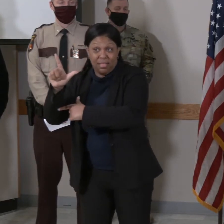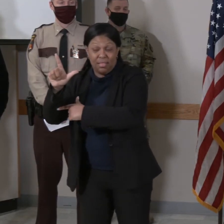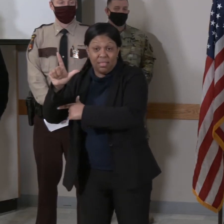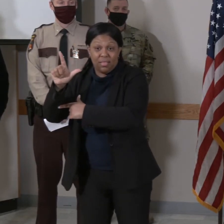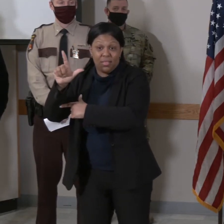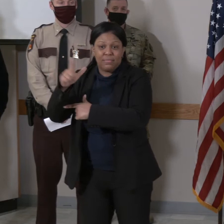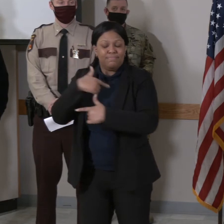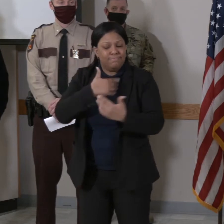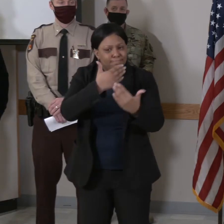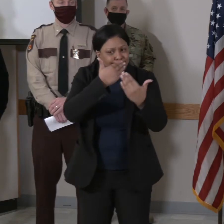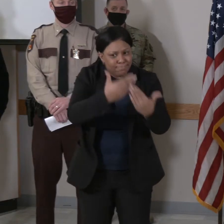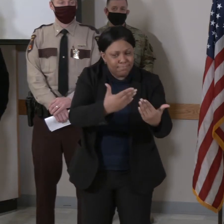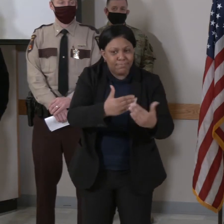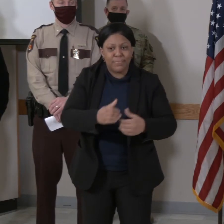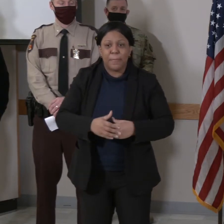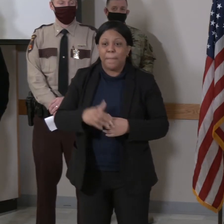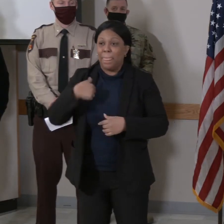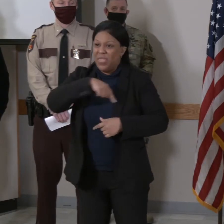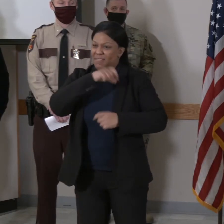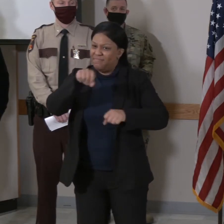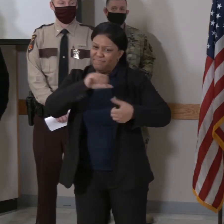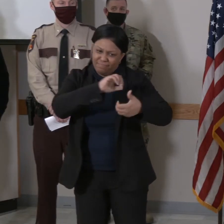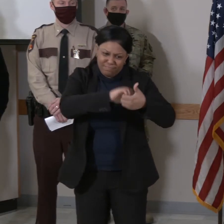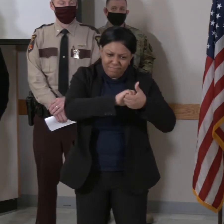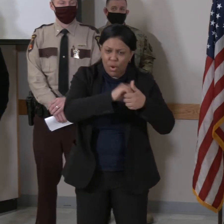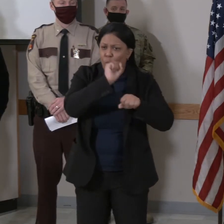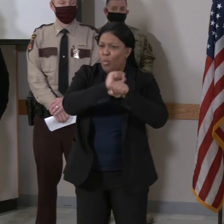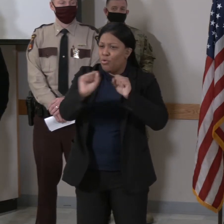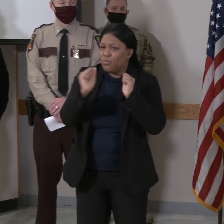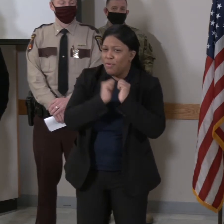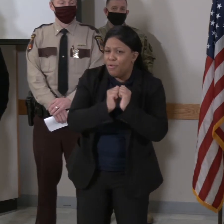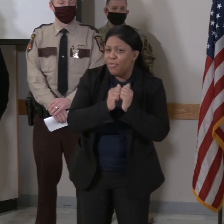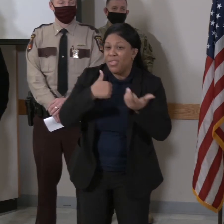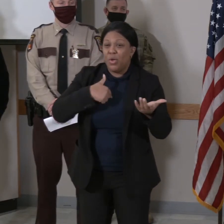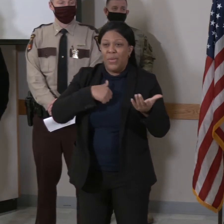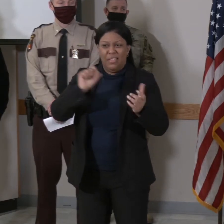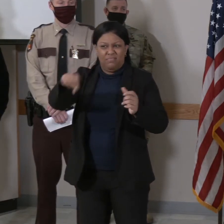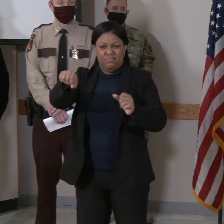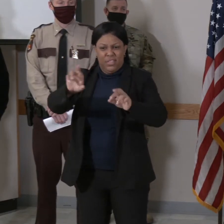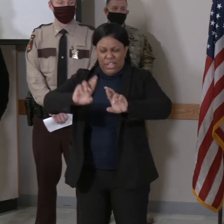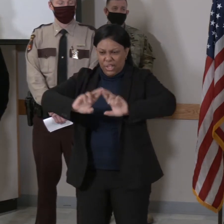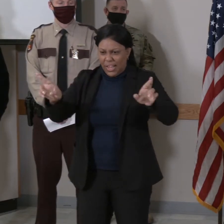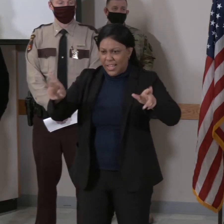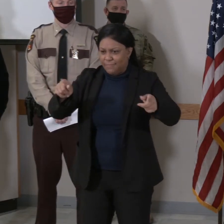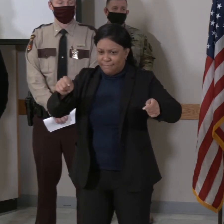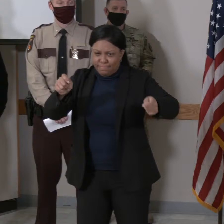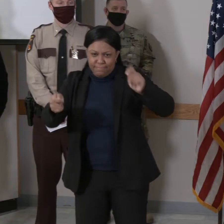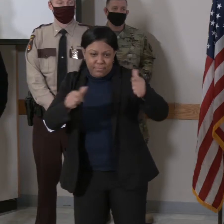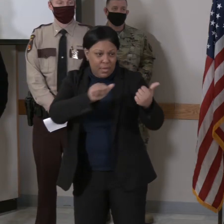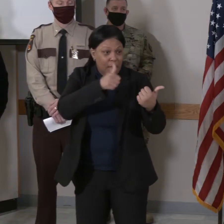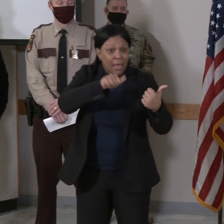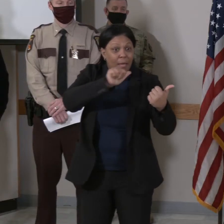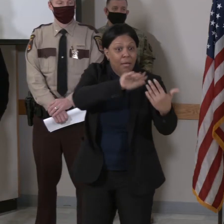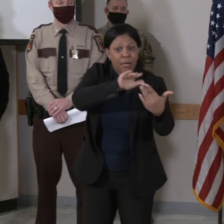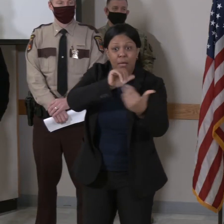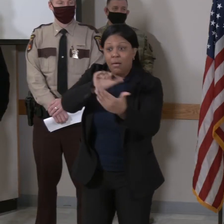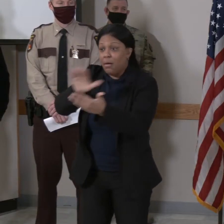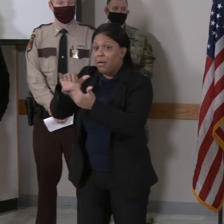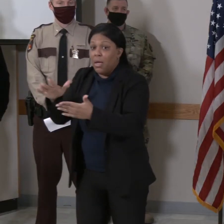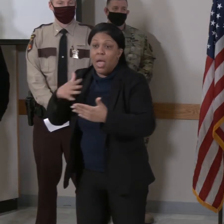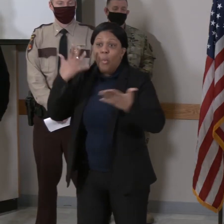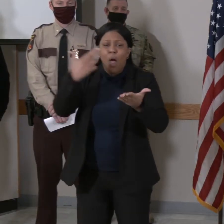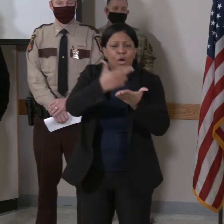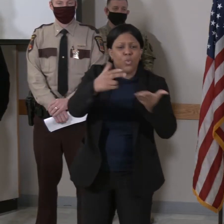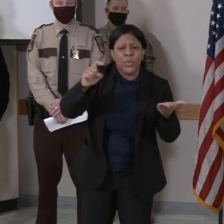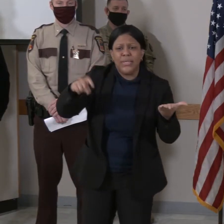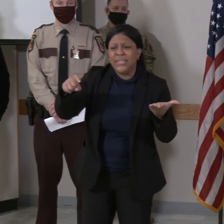measured approach. We're going to adapt and respond to different areas with different resources on a minute or